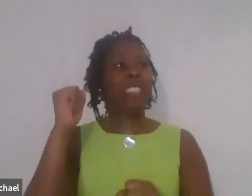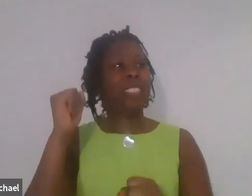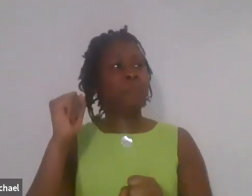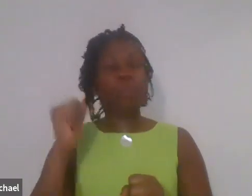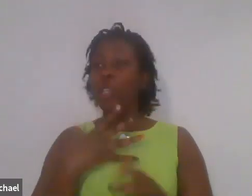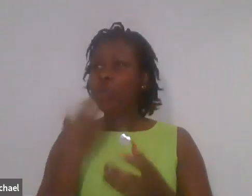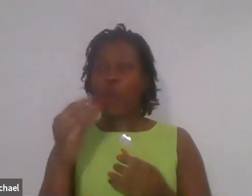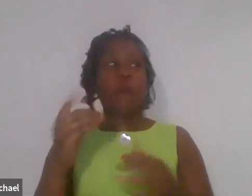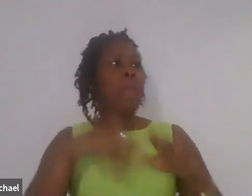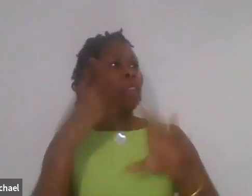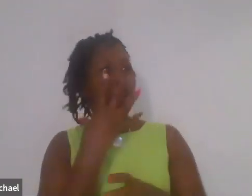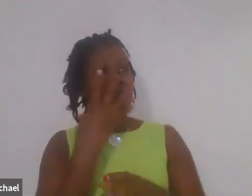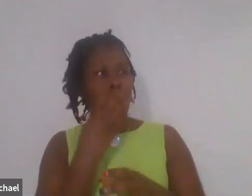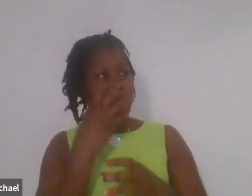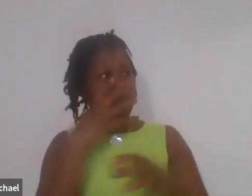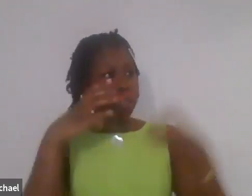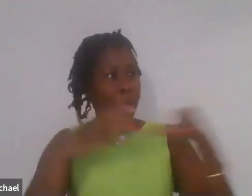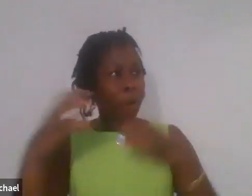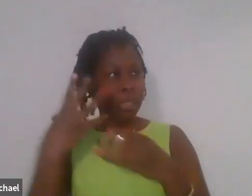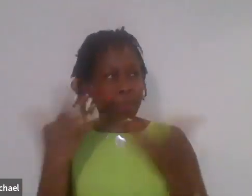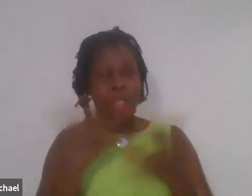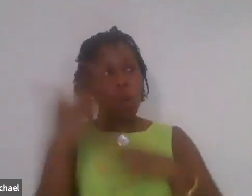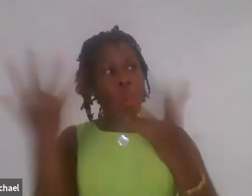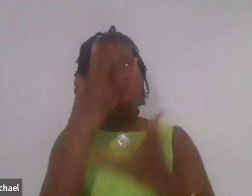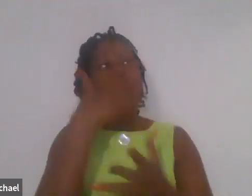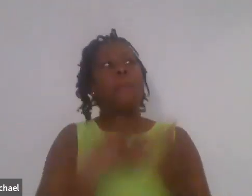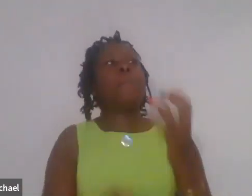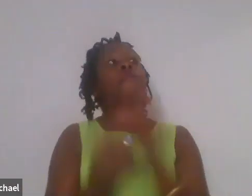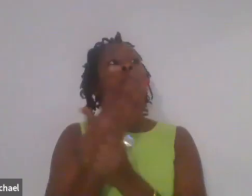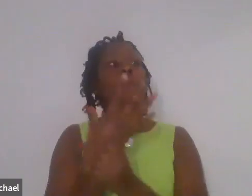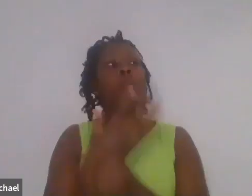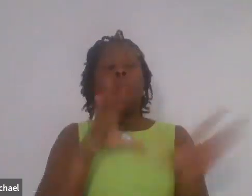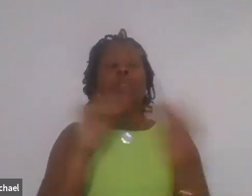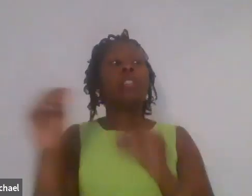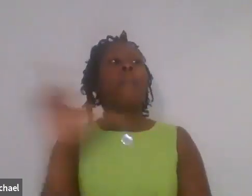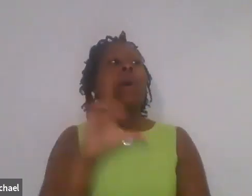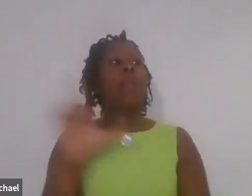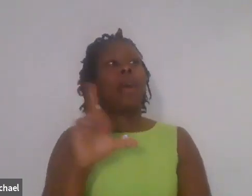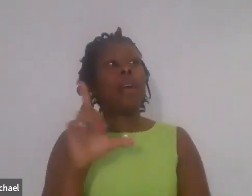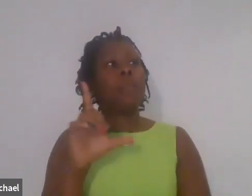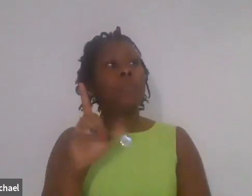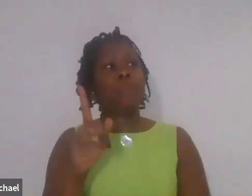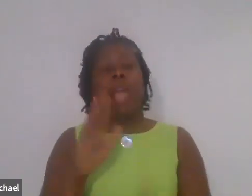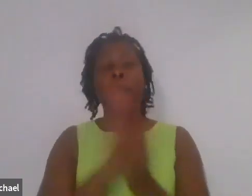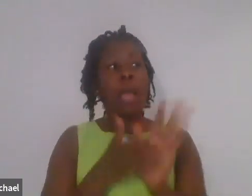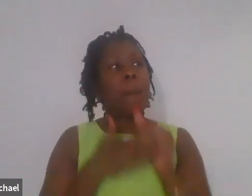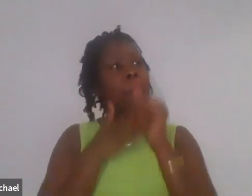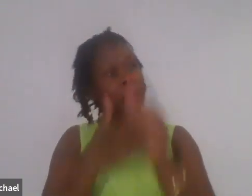politics. So I joined ODM So I joined when ODM as a party where I formed the Disability I League. became a